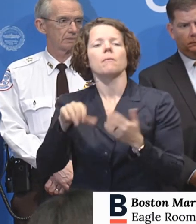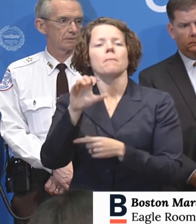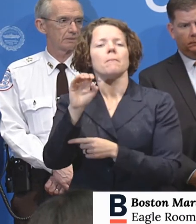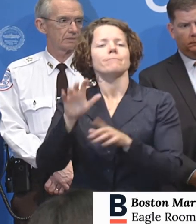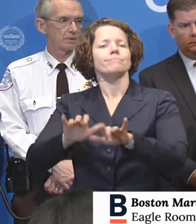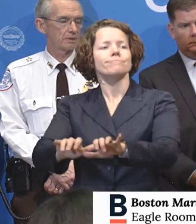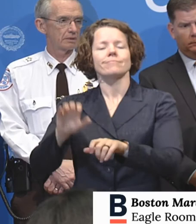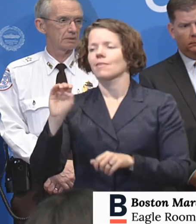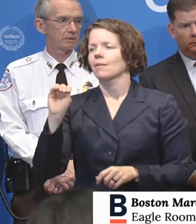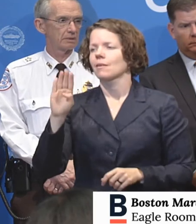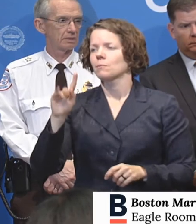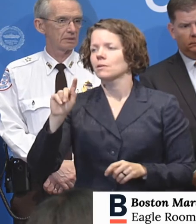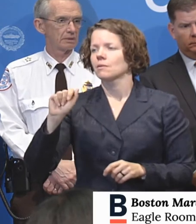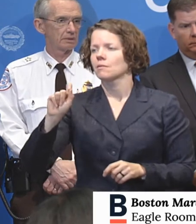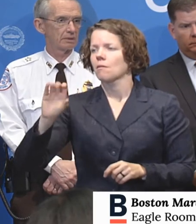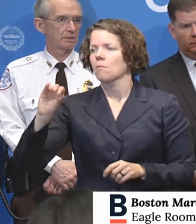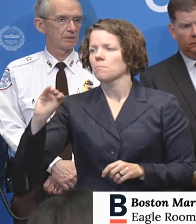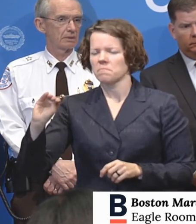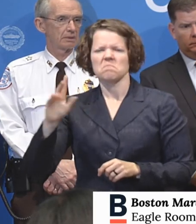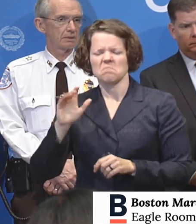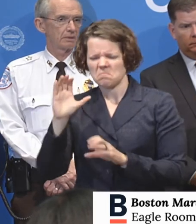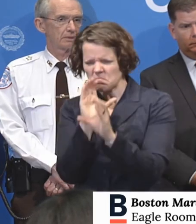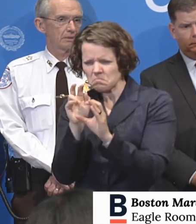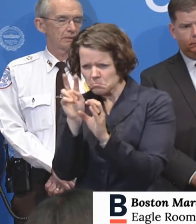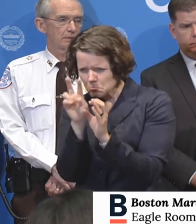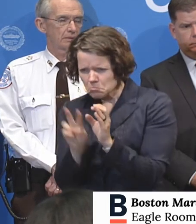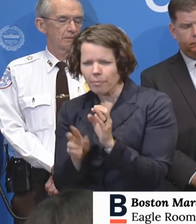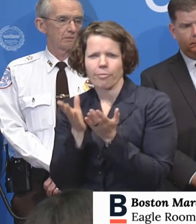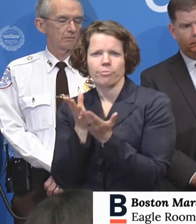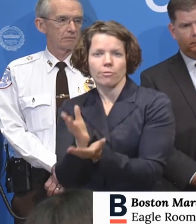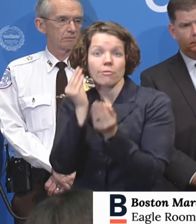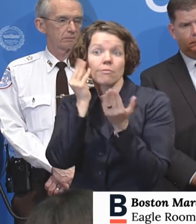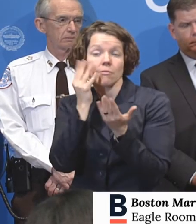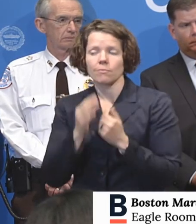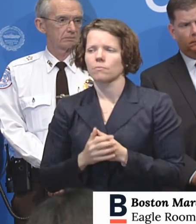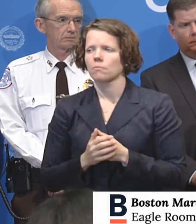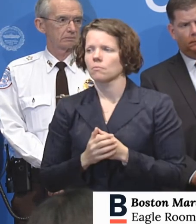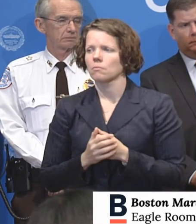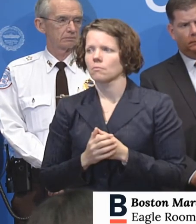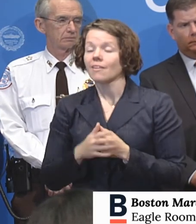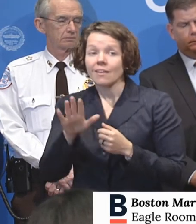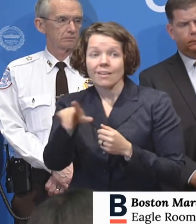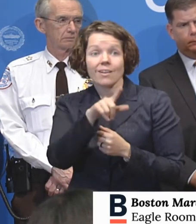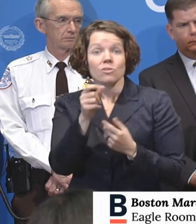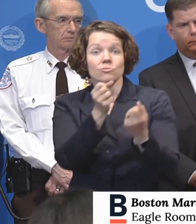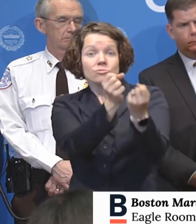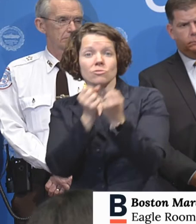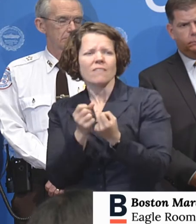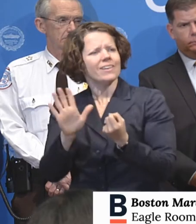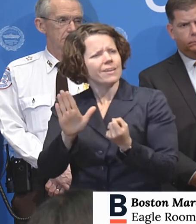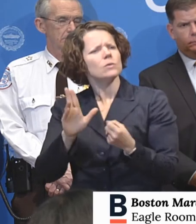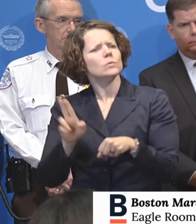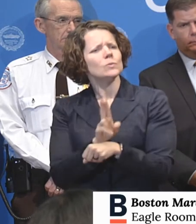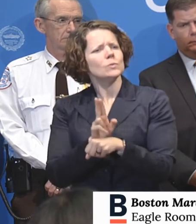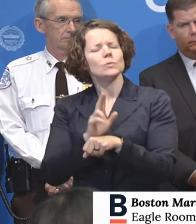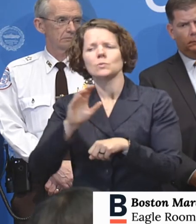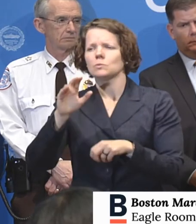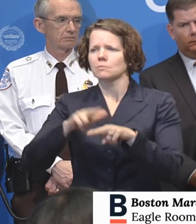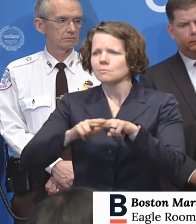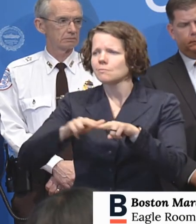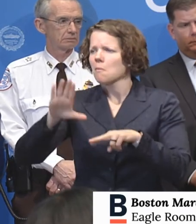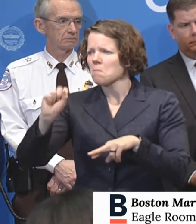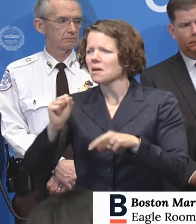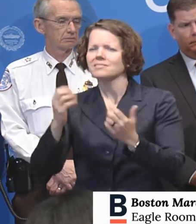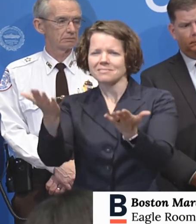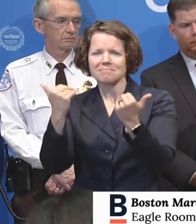we encourage everyone coming out to the marathon to utilize the MBTA transportation system and to enjoy the day. And remember, if you see